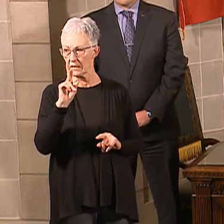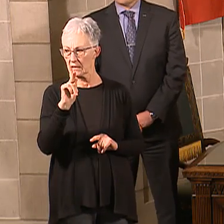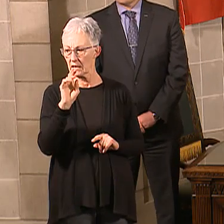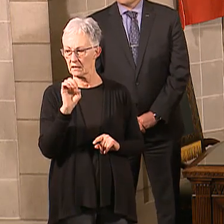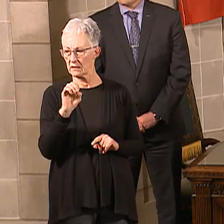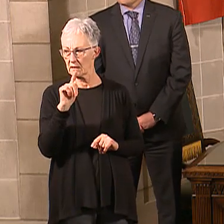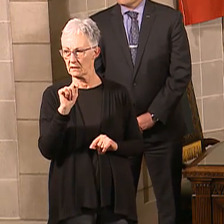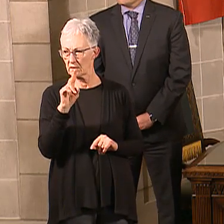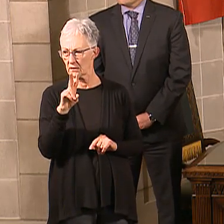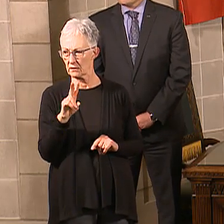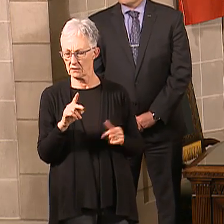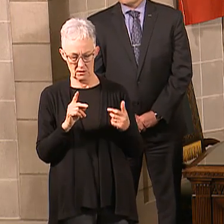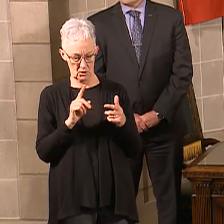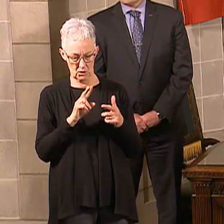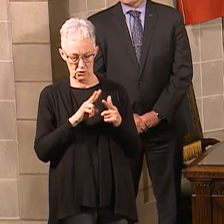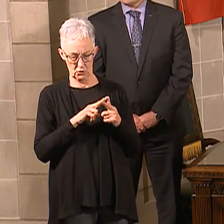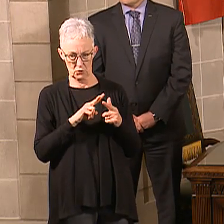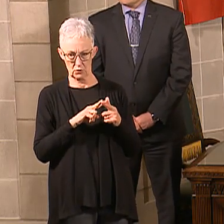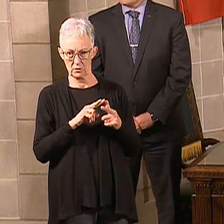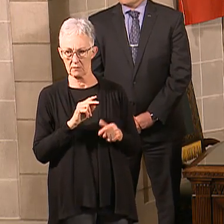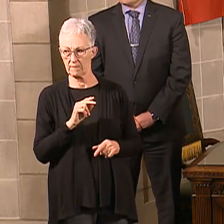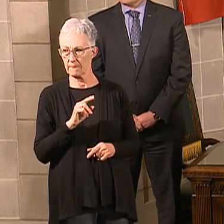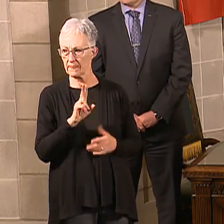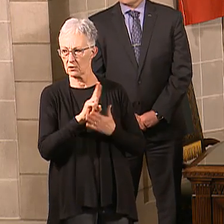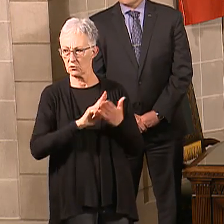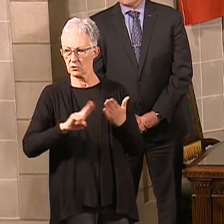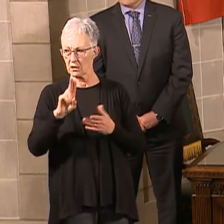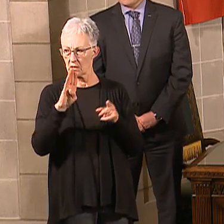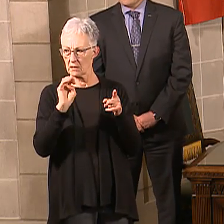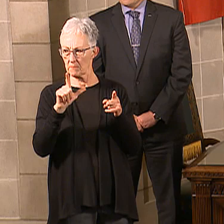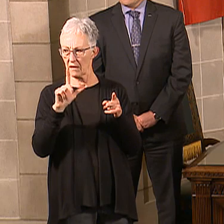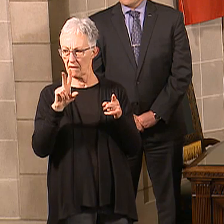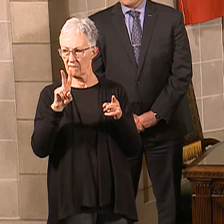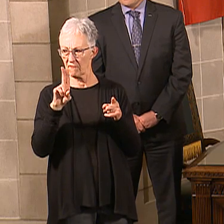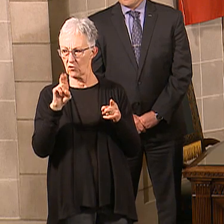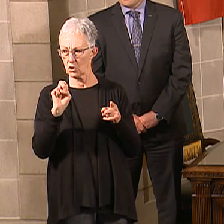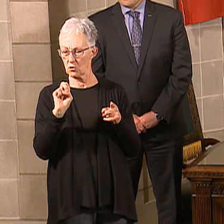okay. I'll give you 2 and then the third. The emergency bill of $83 million